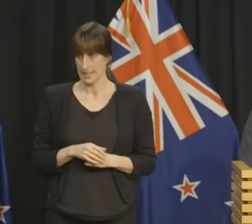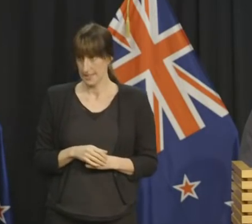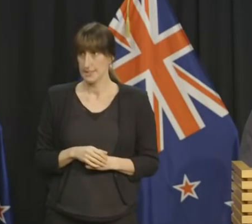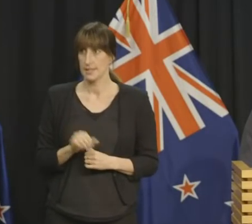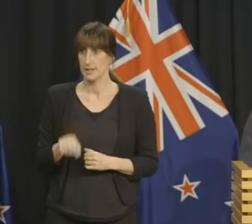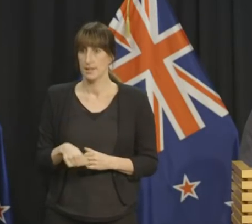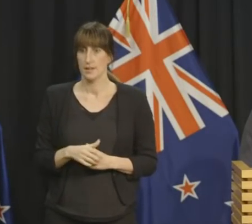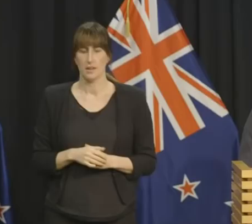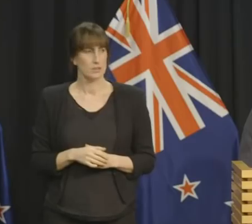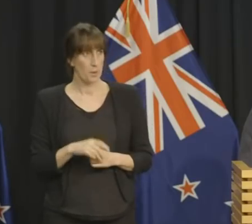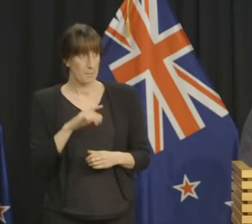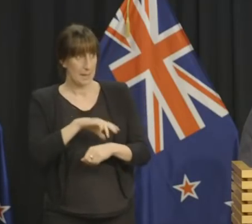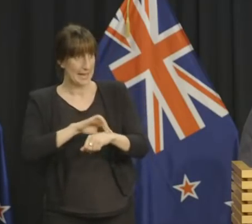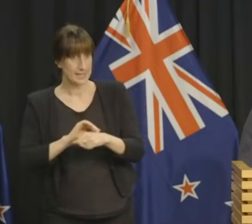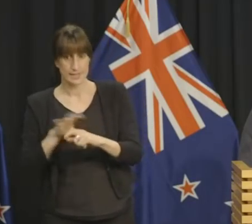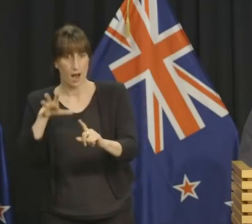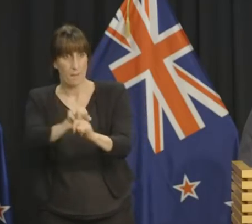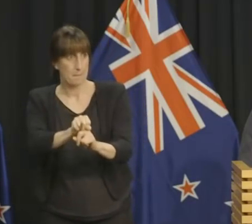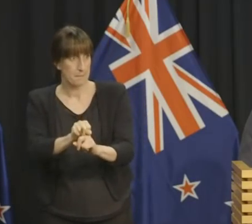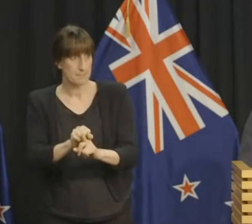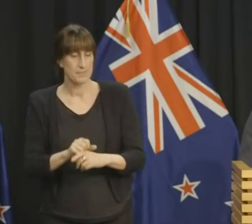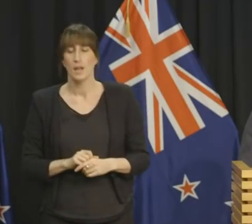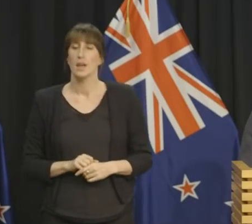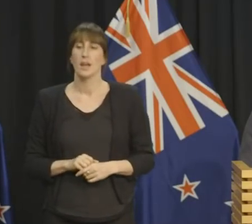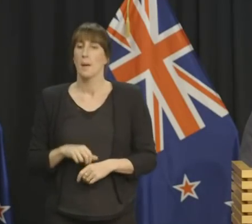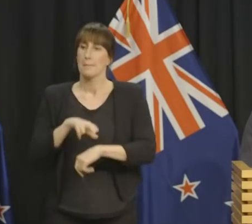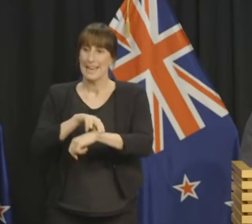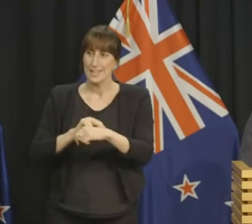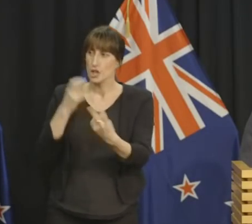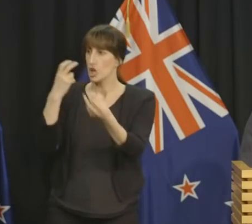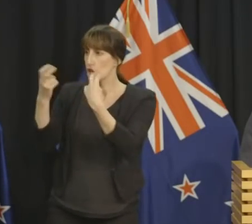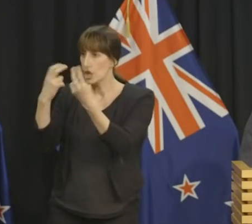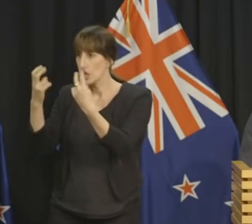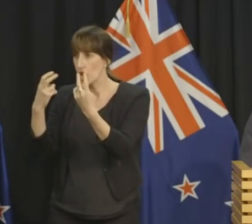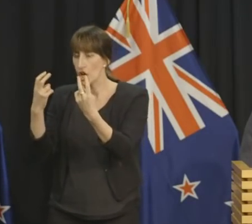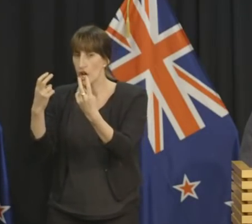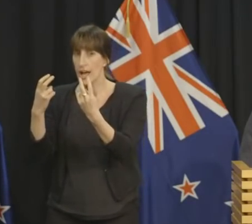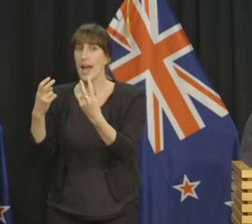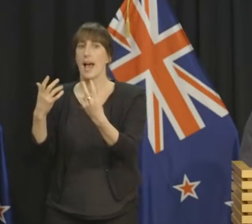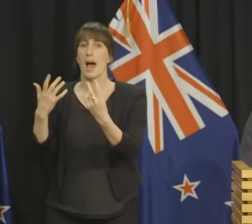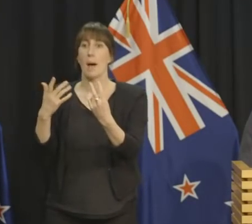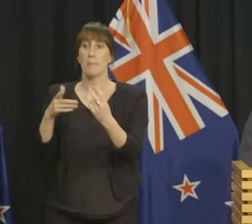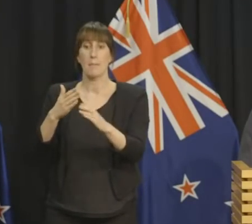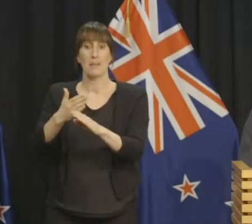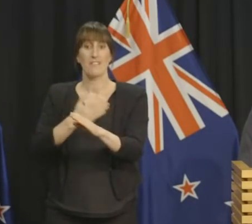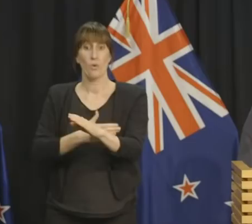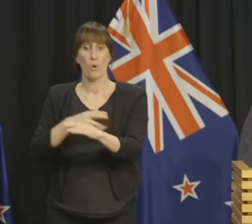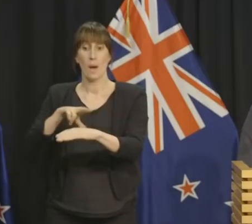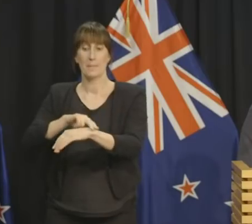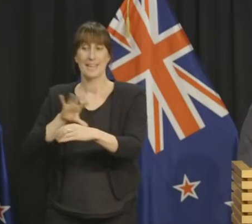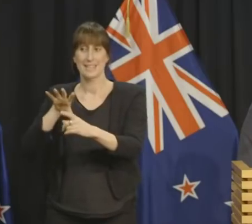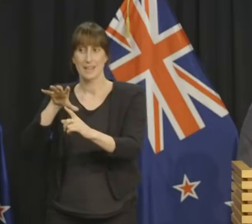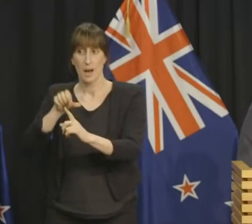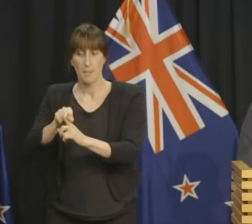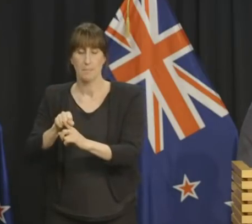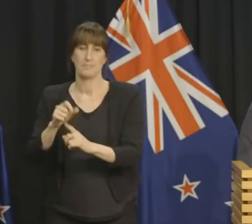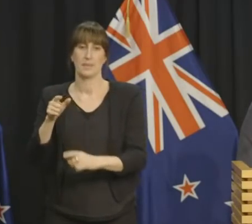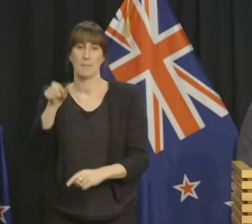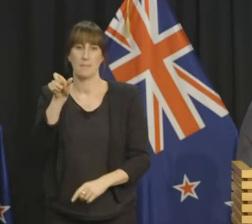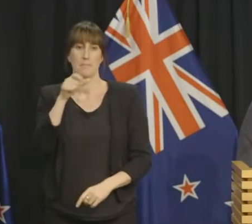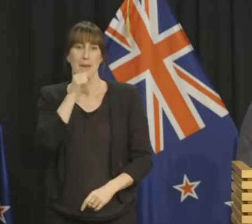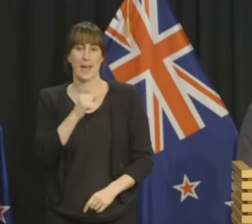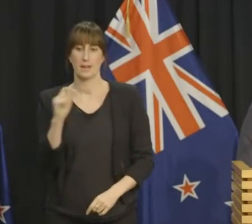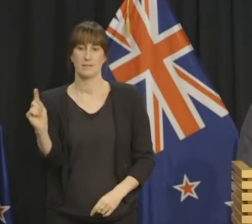So police didn't apprehend him, he just wandered back into the gas? They went looking for him, and I think he came back before he was located. They didn't actually find